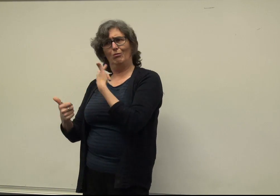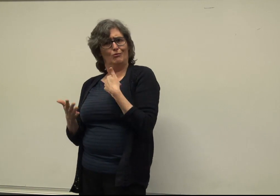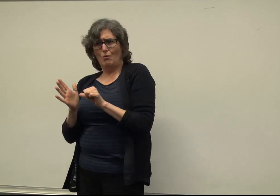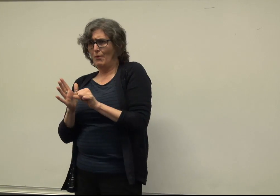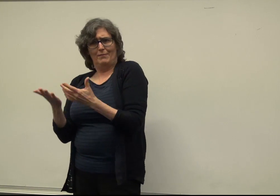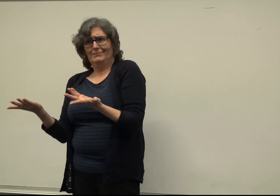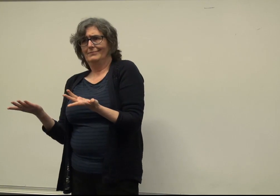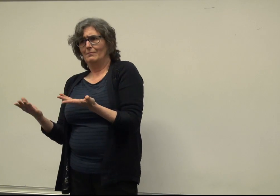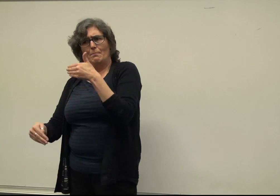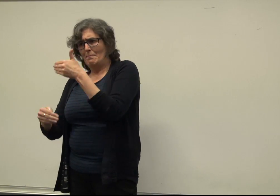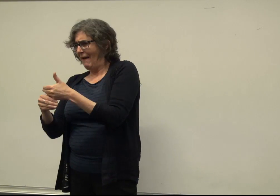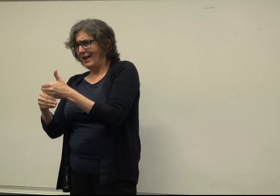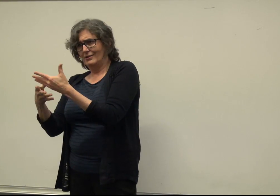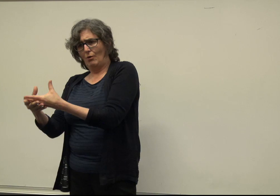that